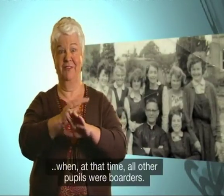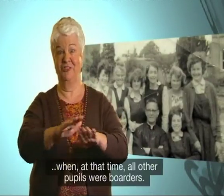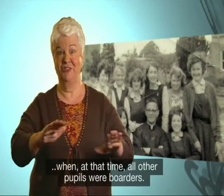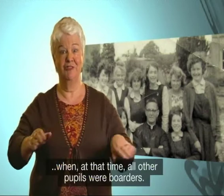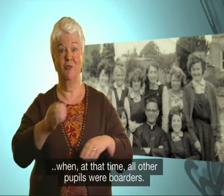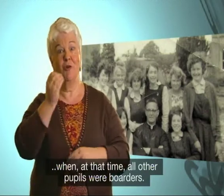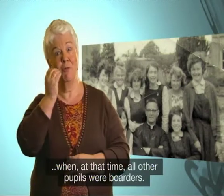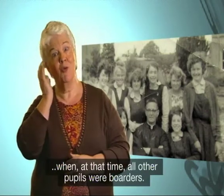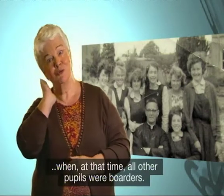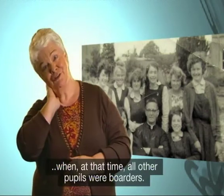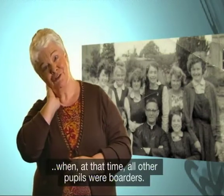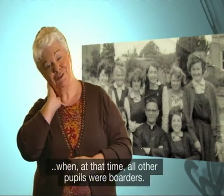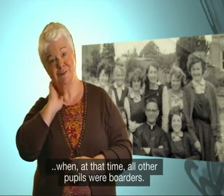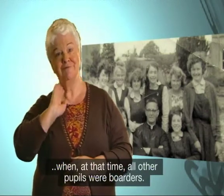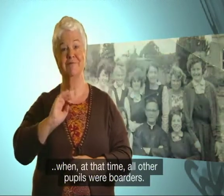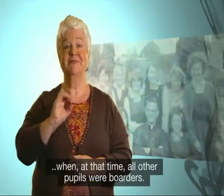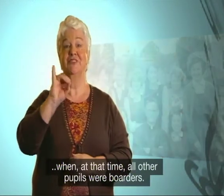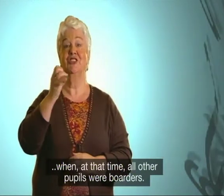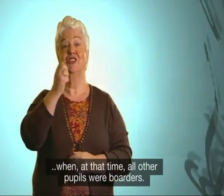when, at that time, all other pupils were boarders.